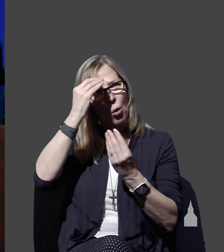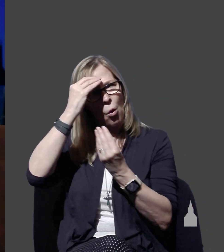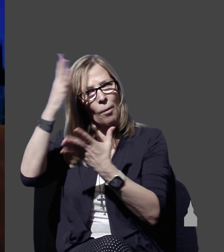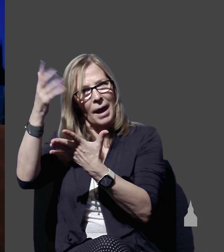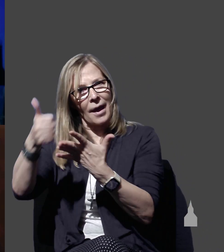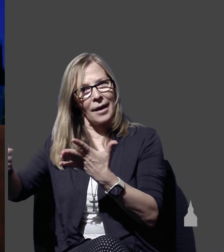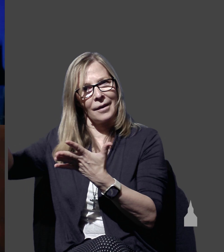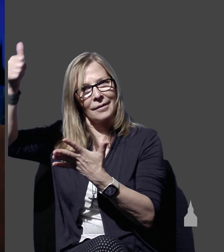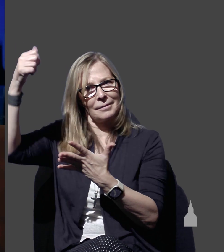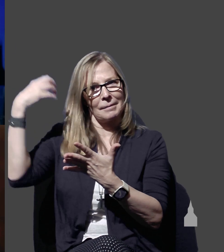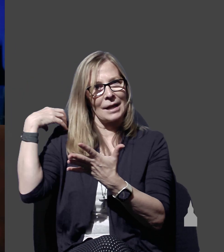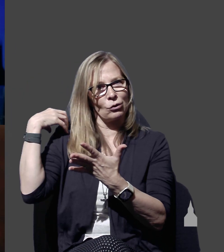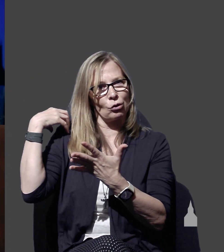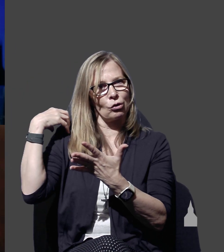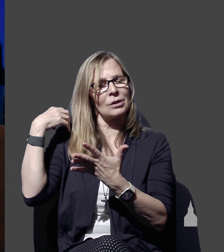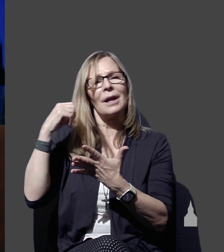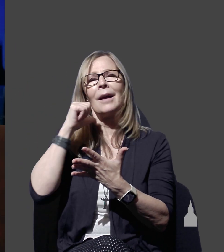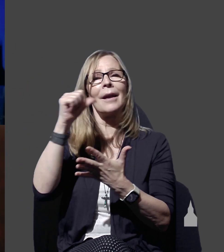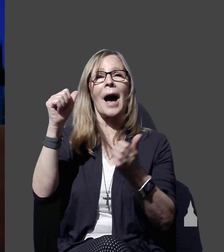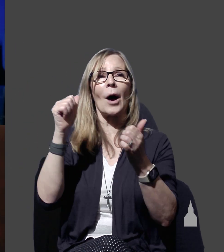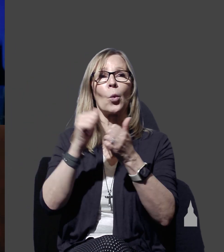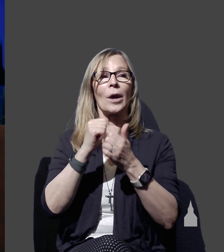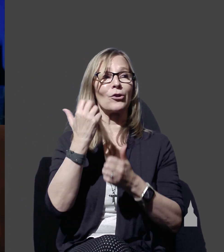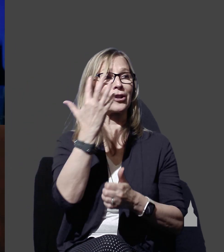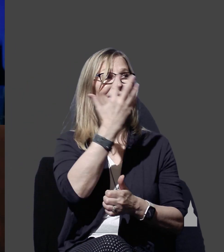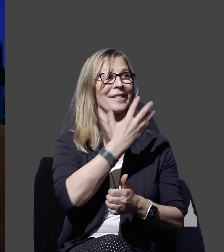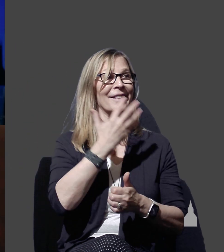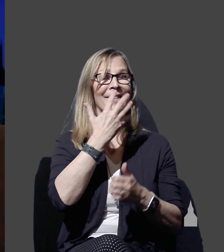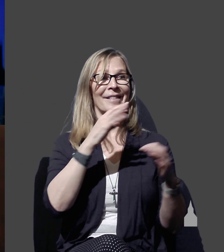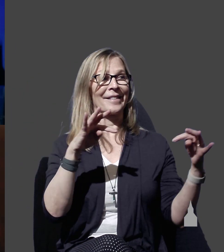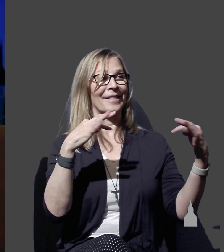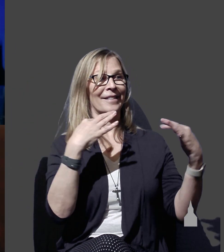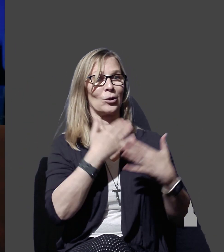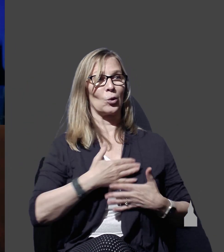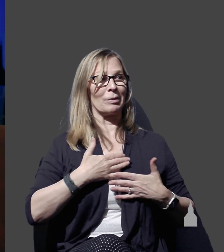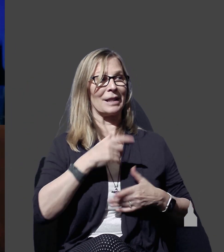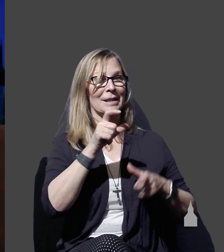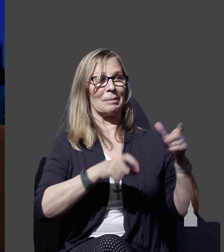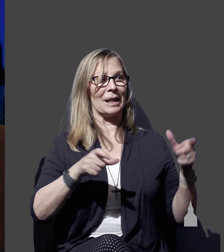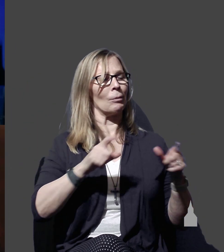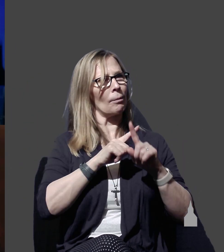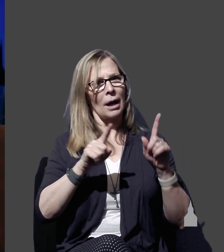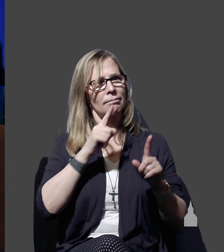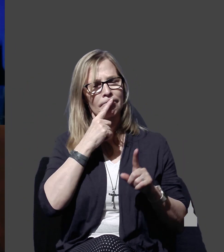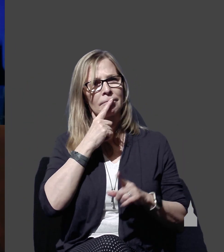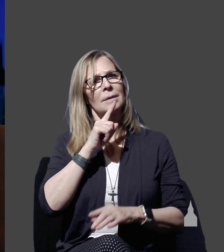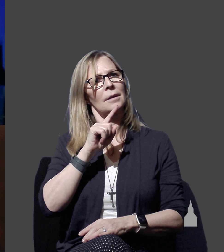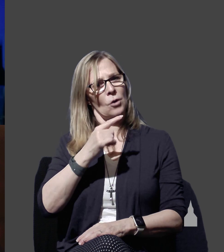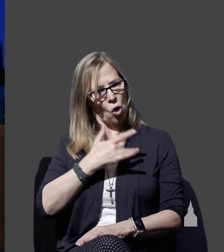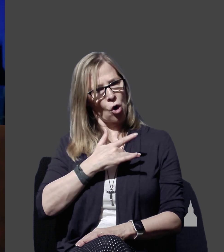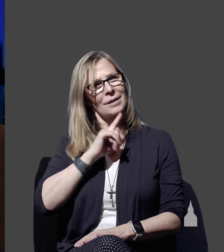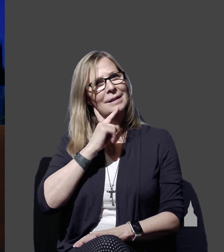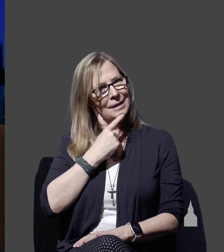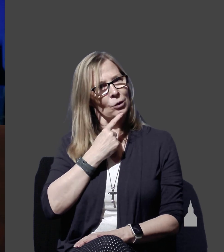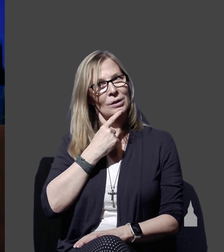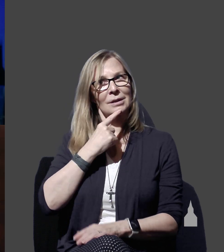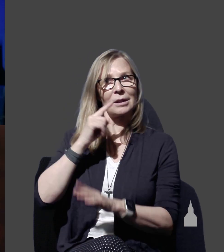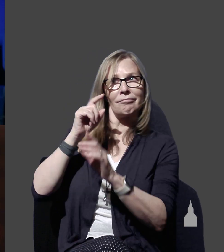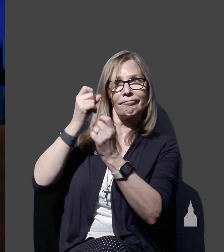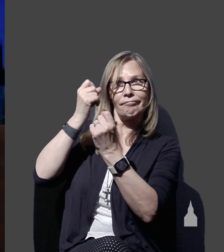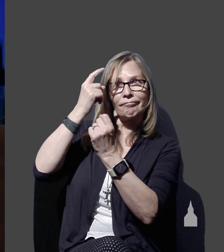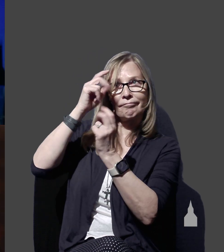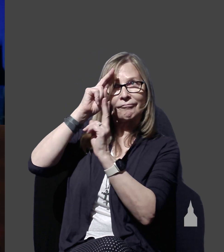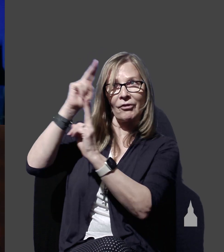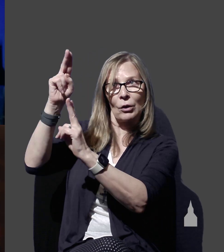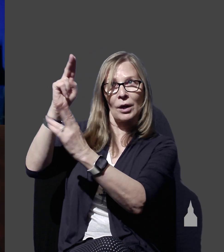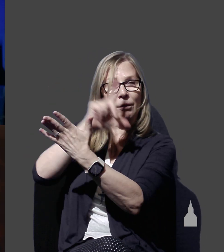your masters on earth, not with external service as those who merely please men, but with sincerity of heart, fearing the Lord.